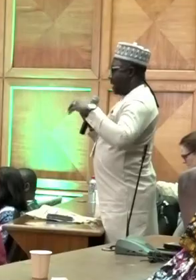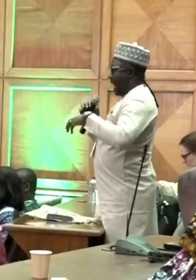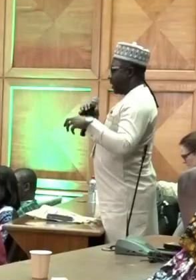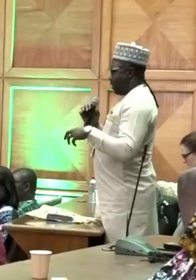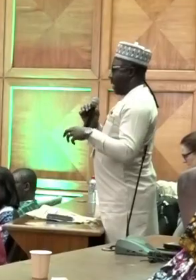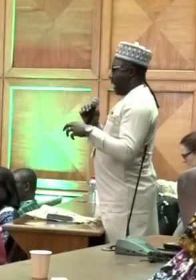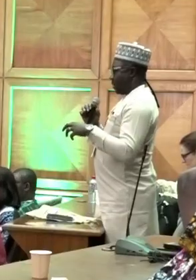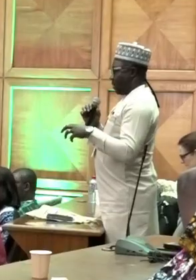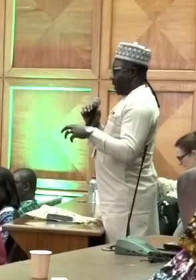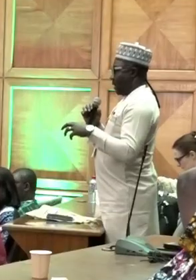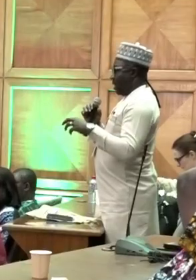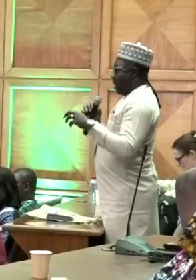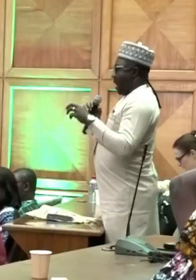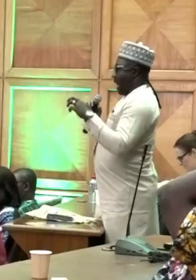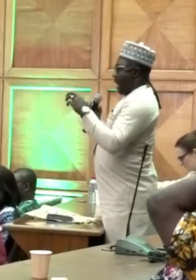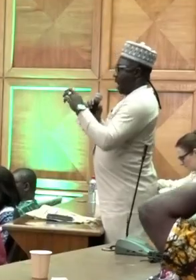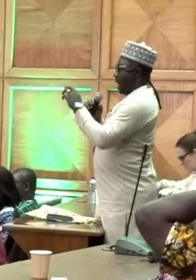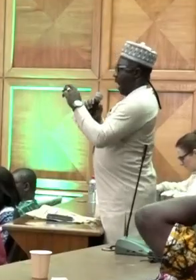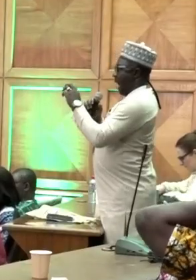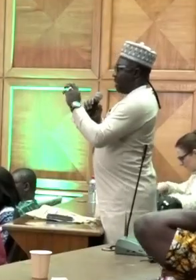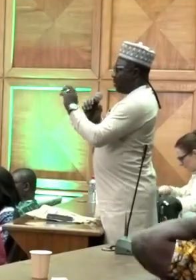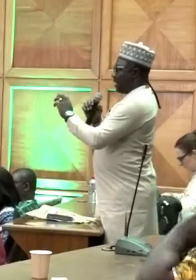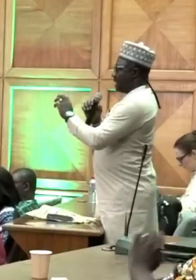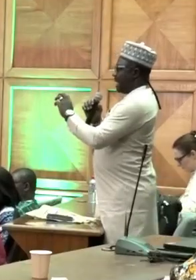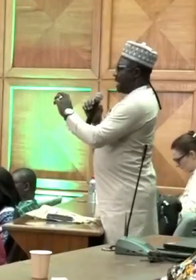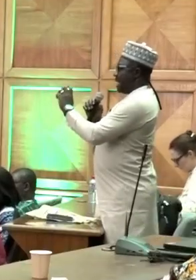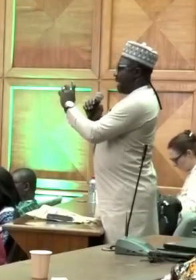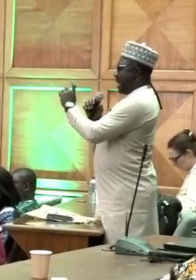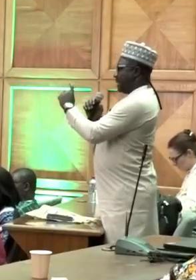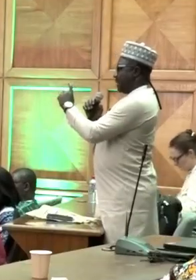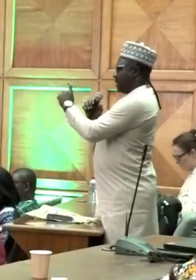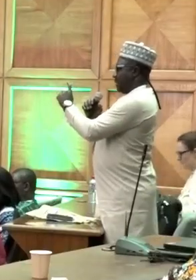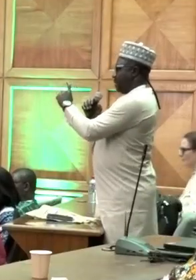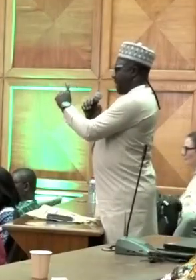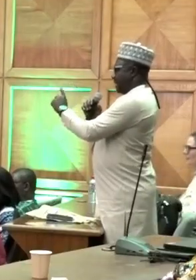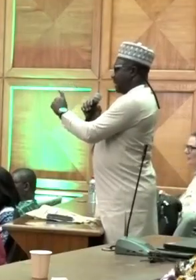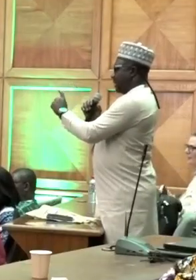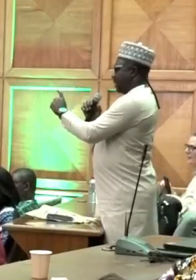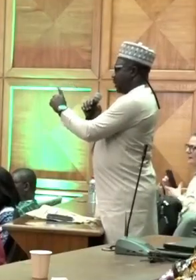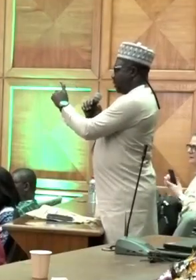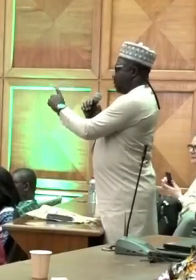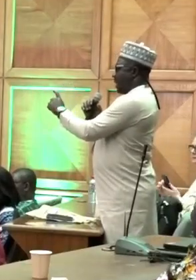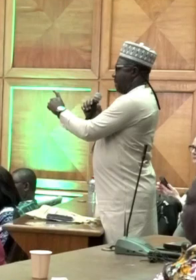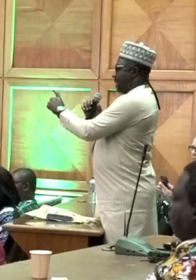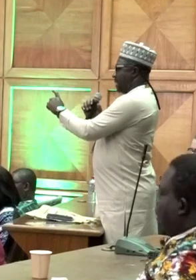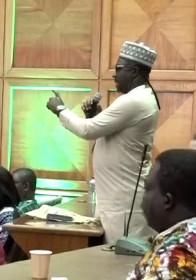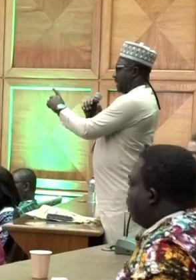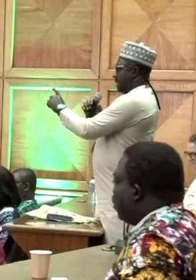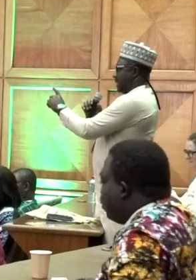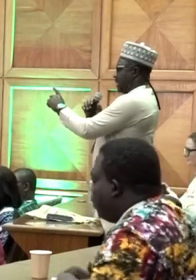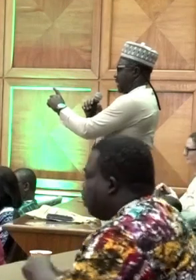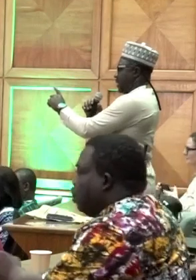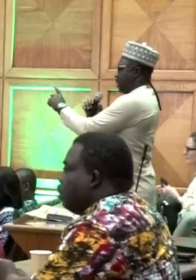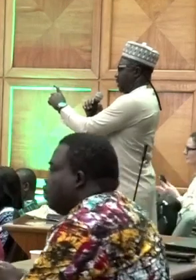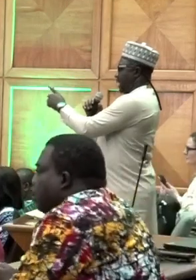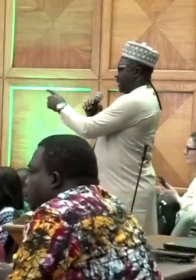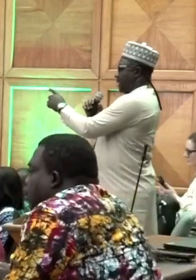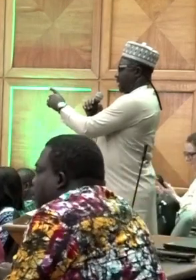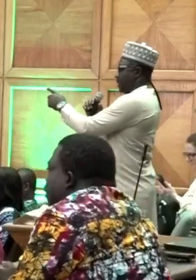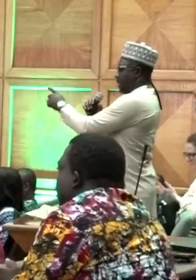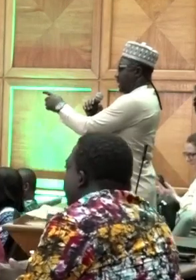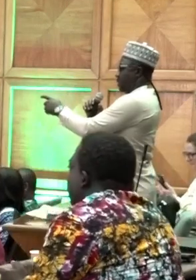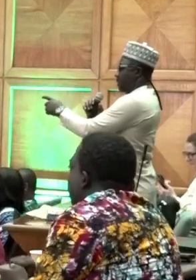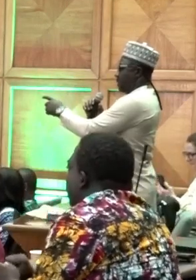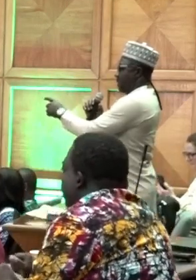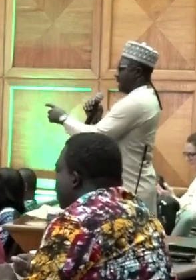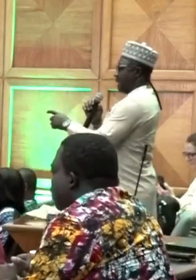in Nigeria as well. I'm interested in that percentage, the smaller percentage,